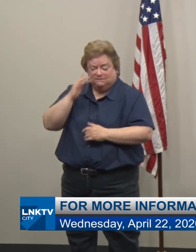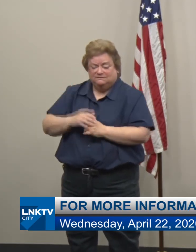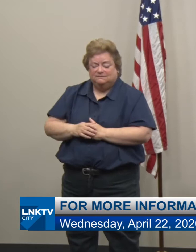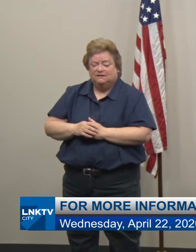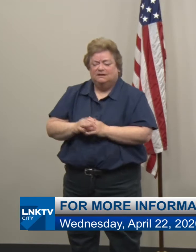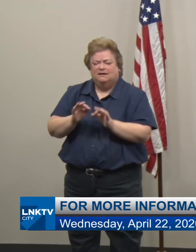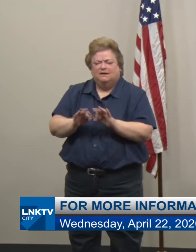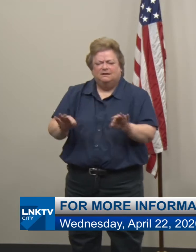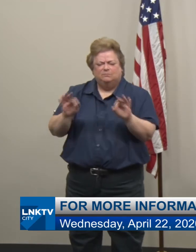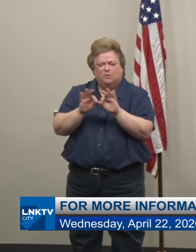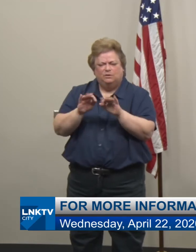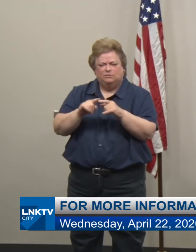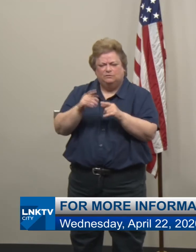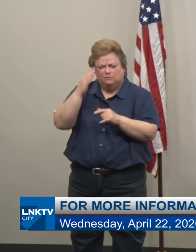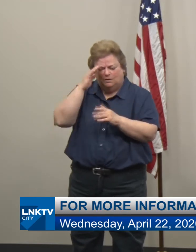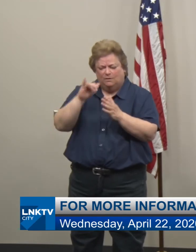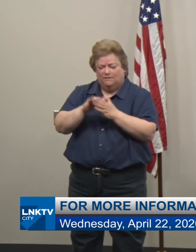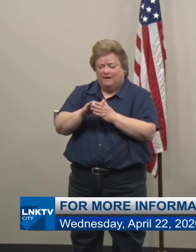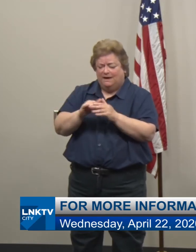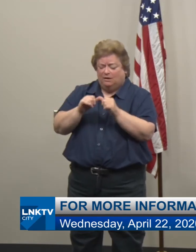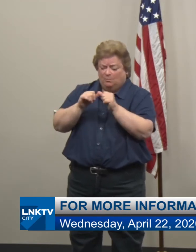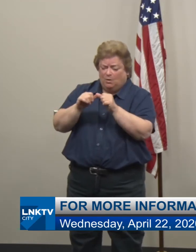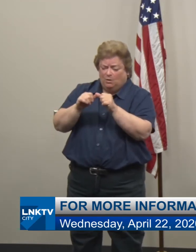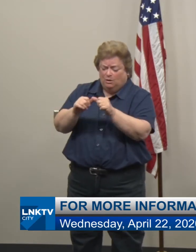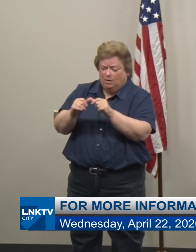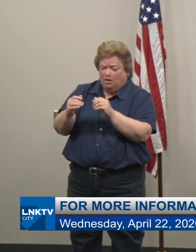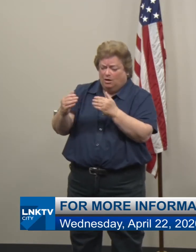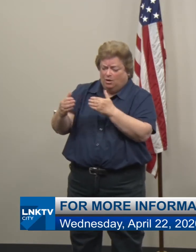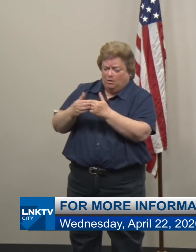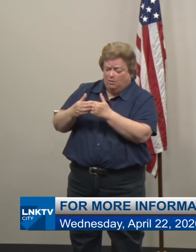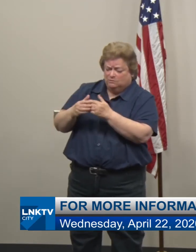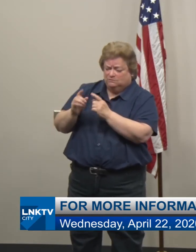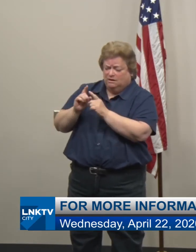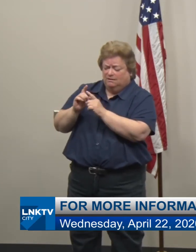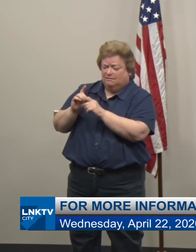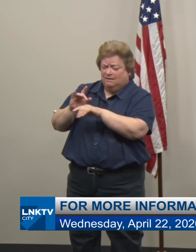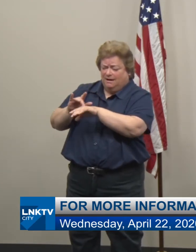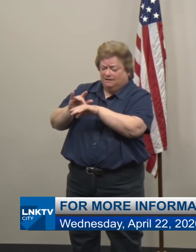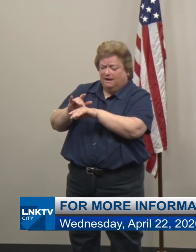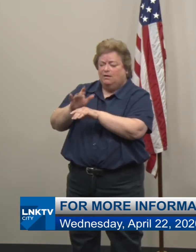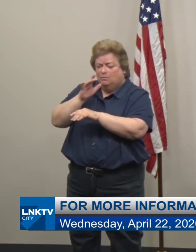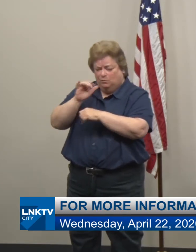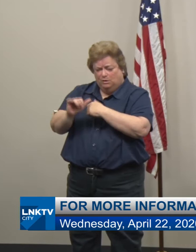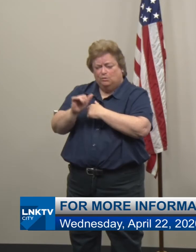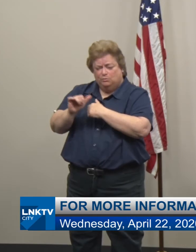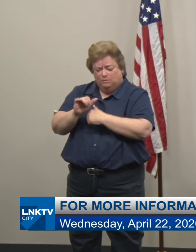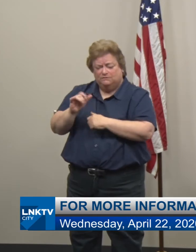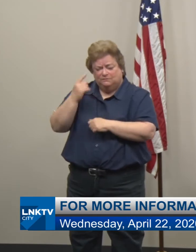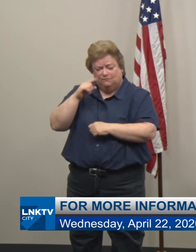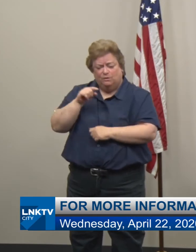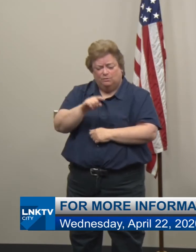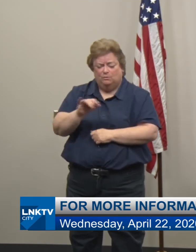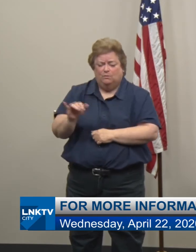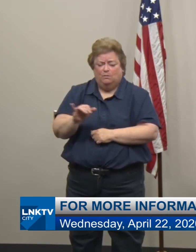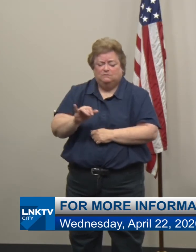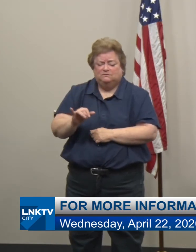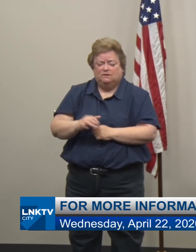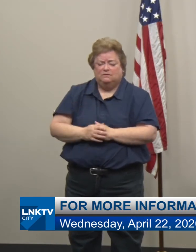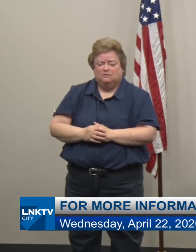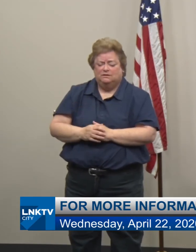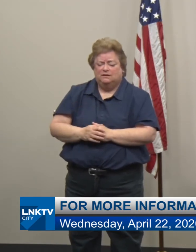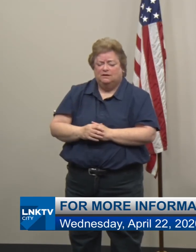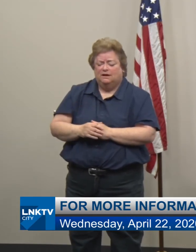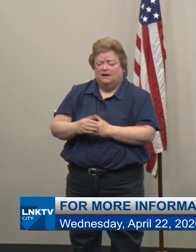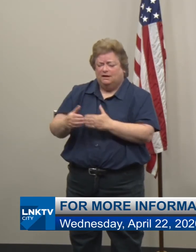important to know that any prolonged close contact with someone who has COVID-19 puts you at risk. And close